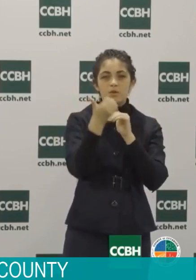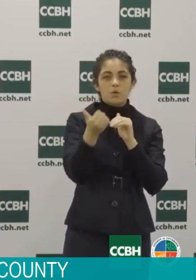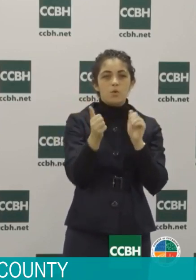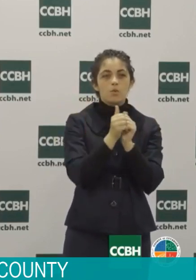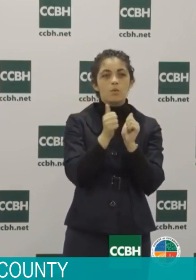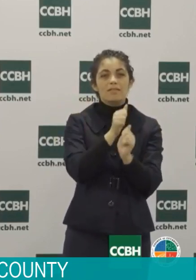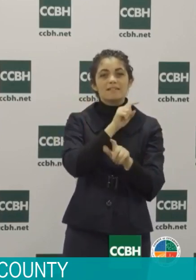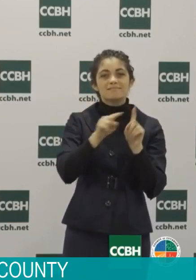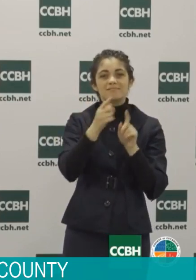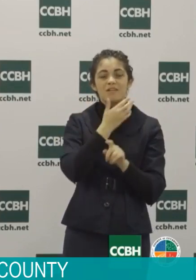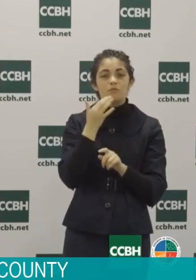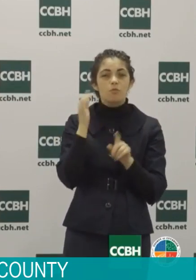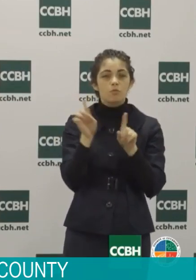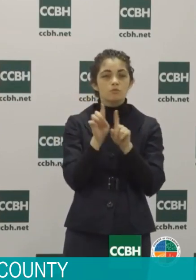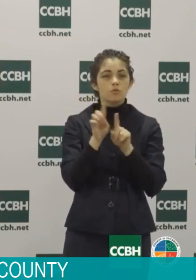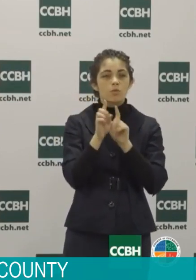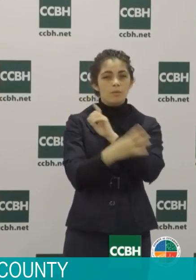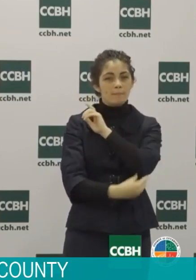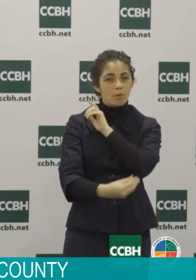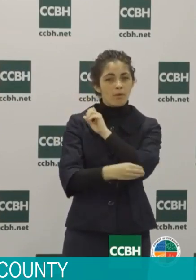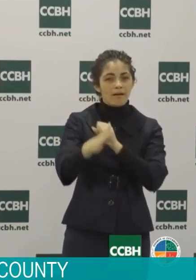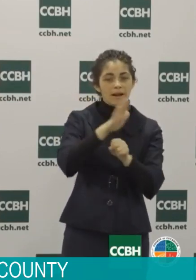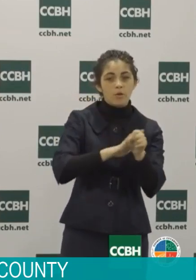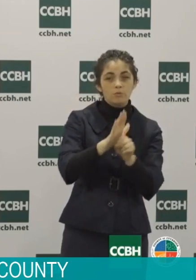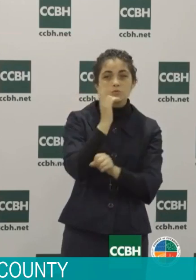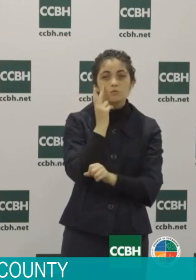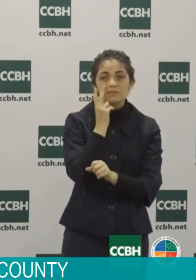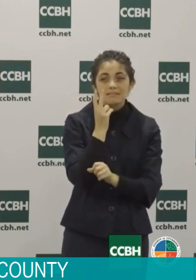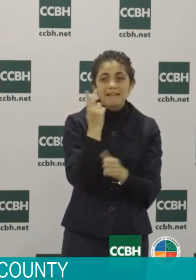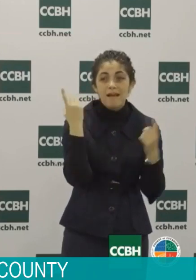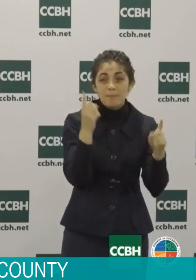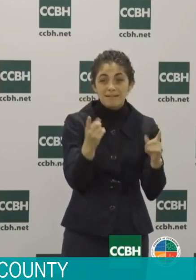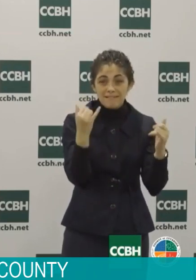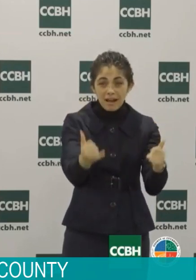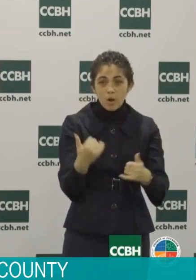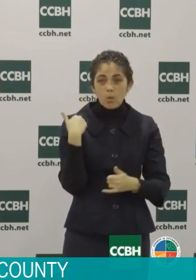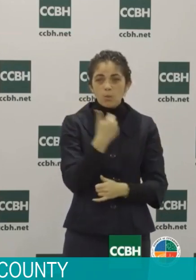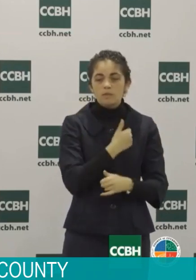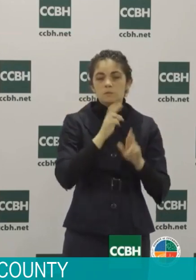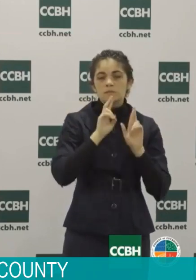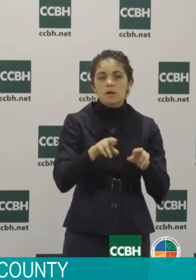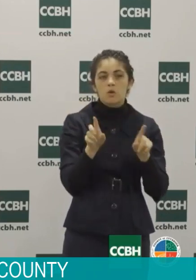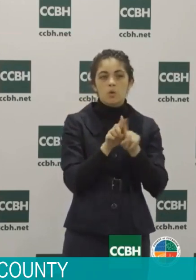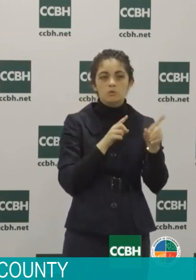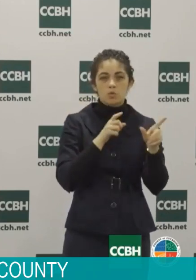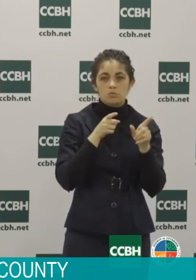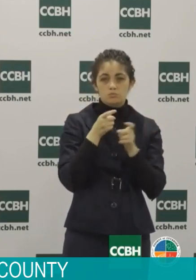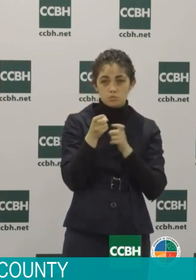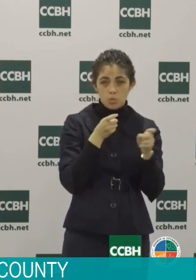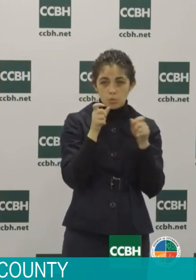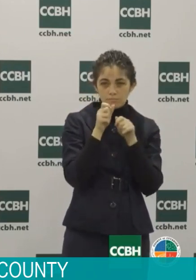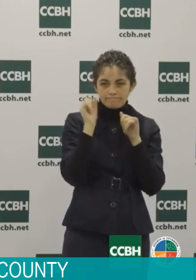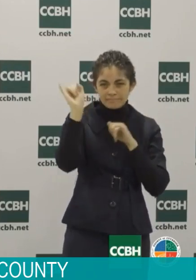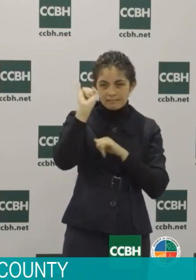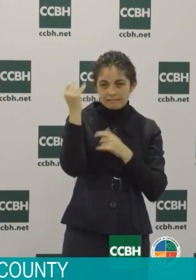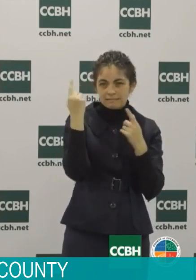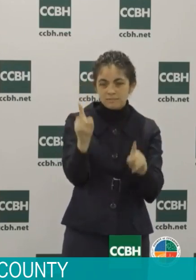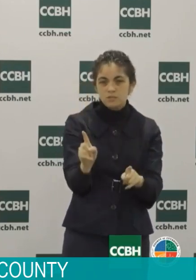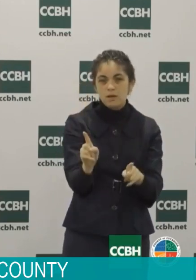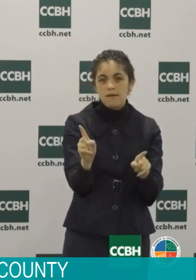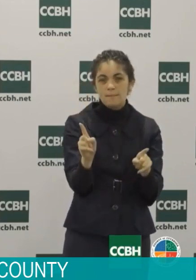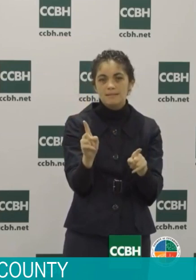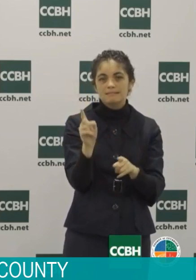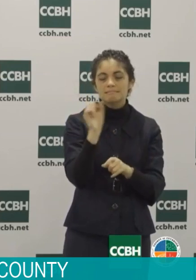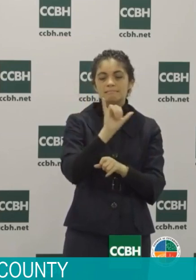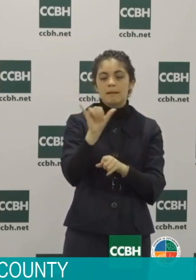racial inequities and poverty. And as you're seeing in real time, we evaluate, respond, and control the spread of illness in public health emergencies